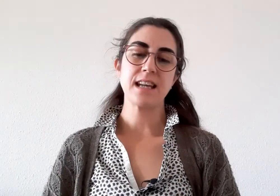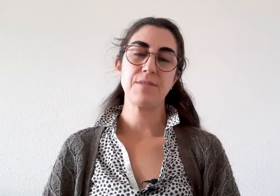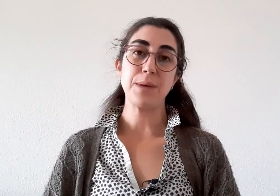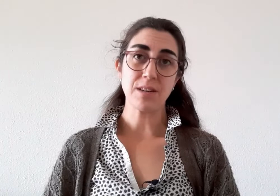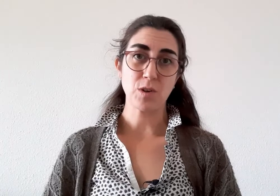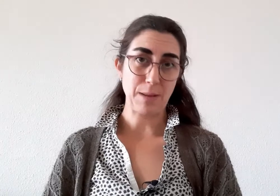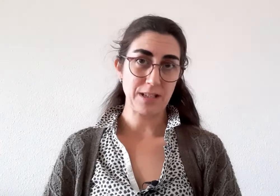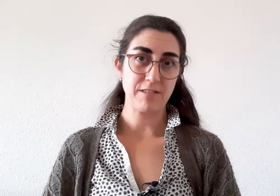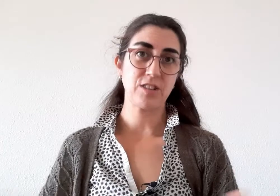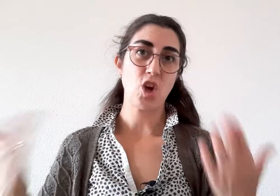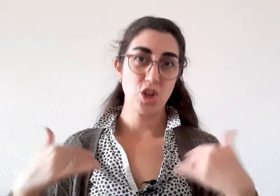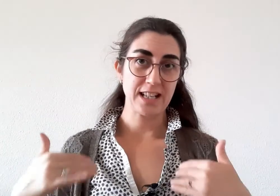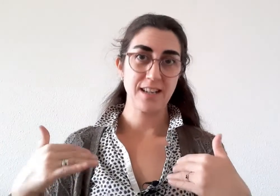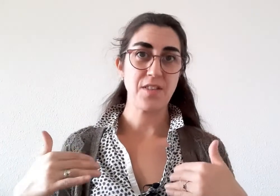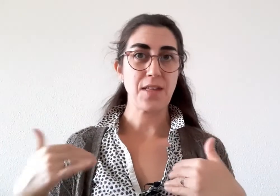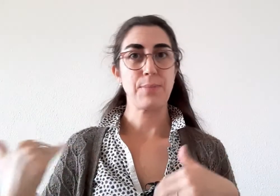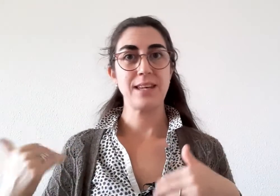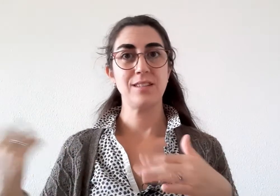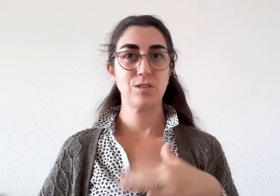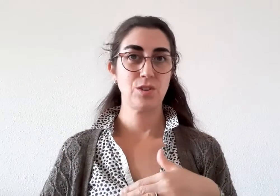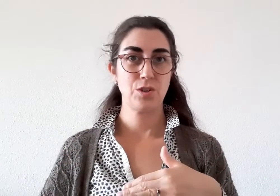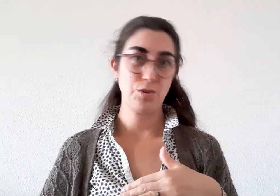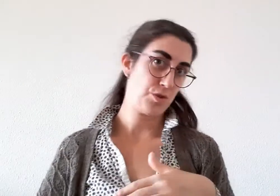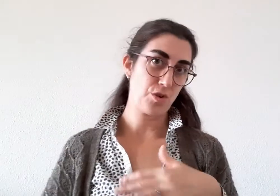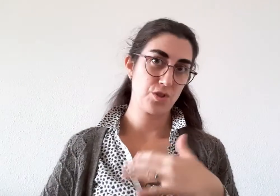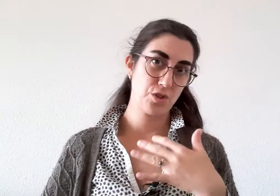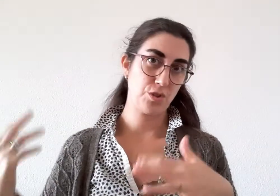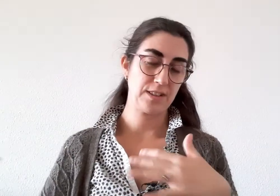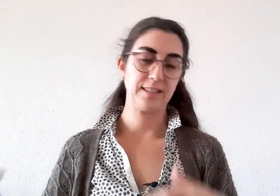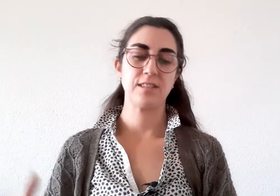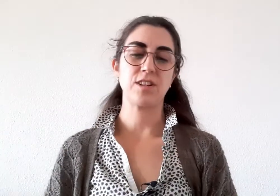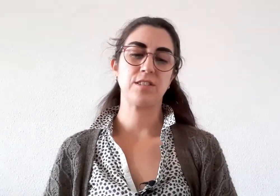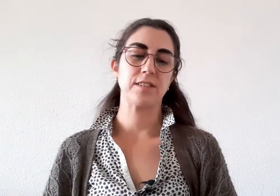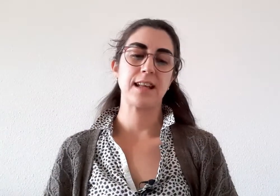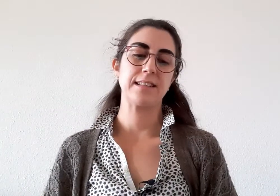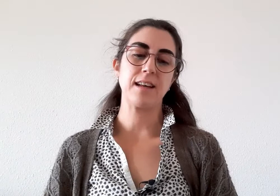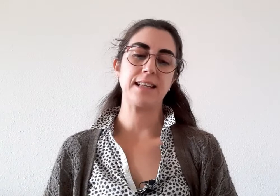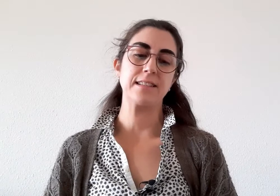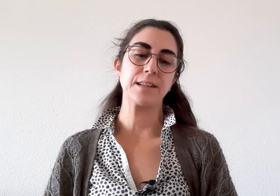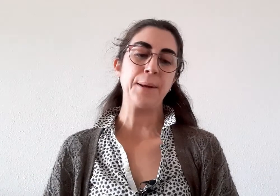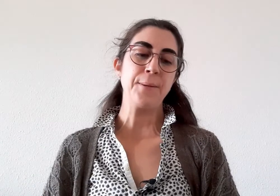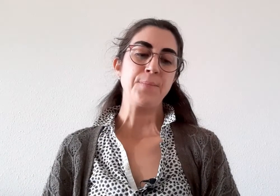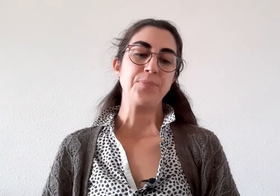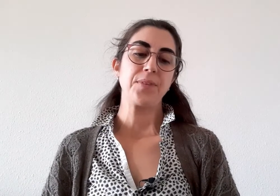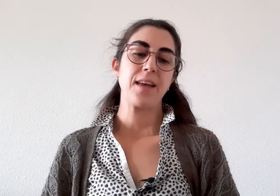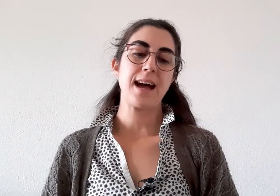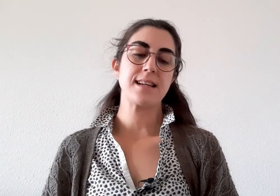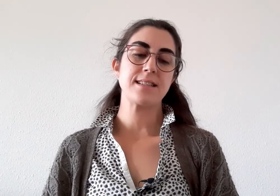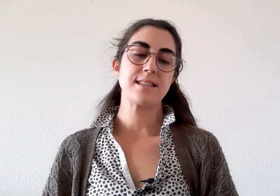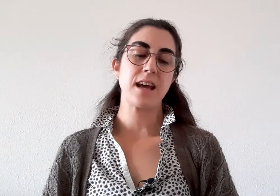bigger vocabularies earlier than their peers who do not use these gestures and signs. And this